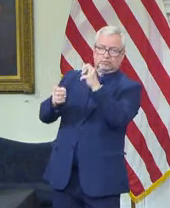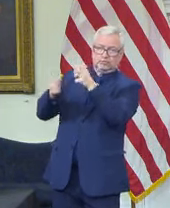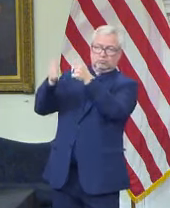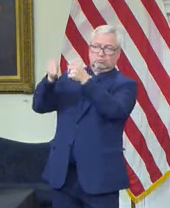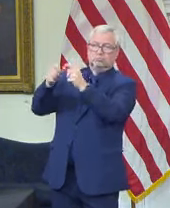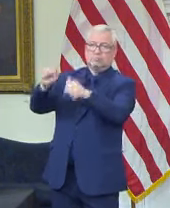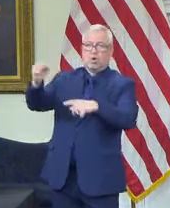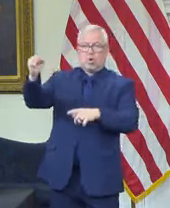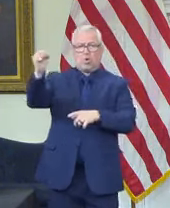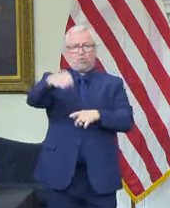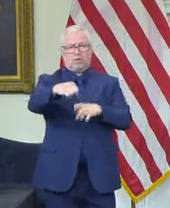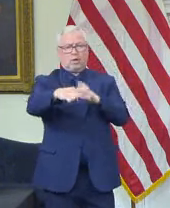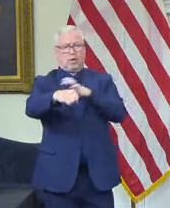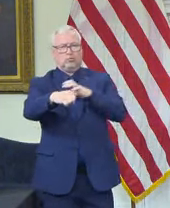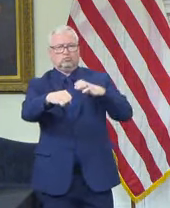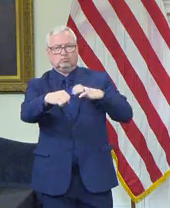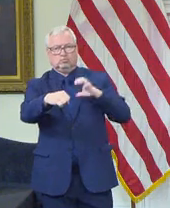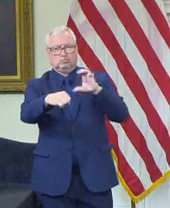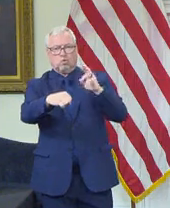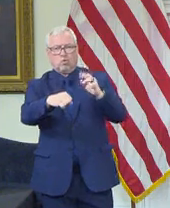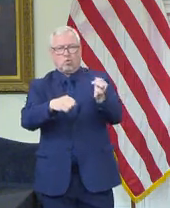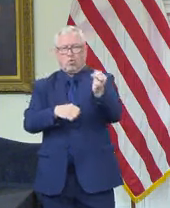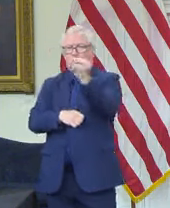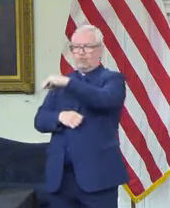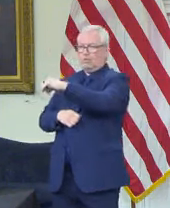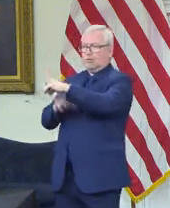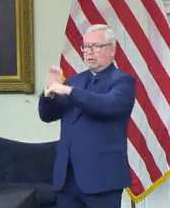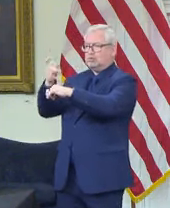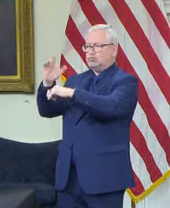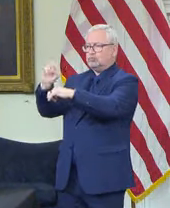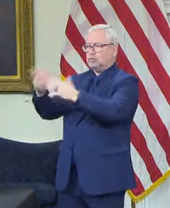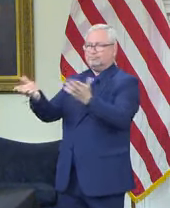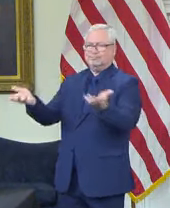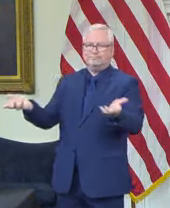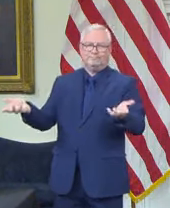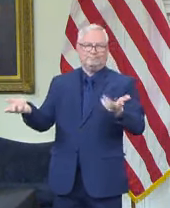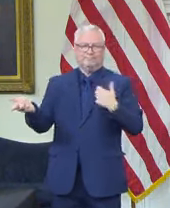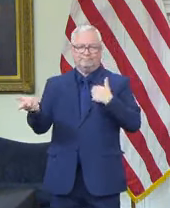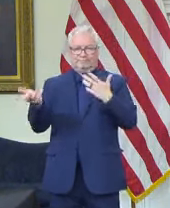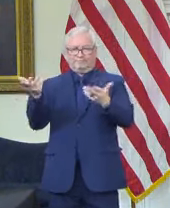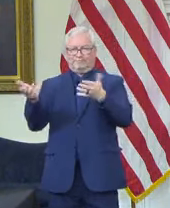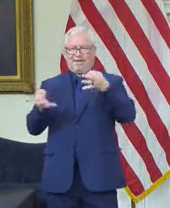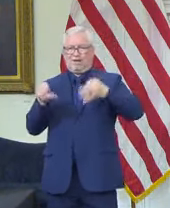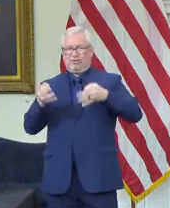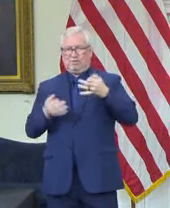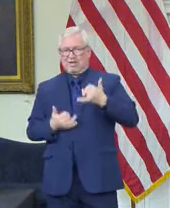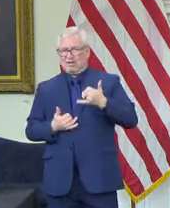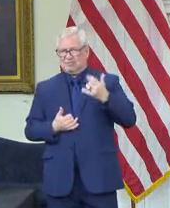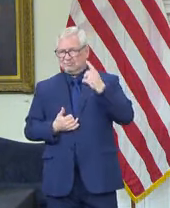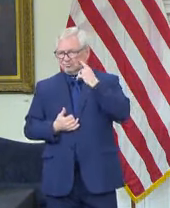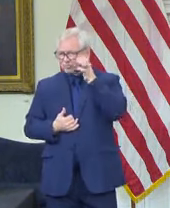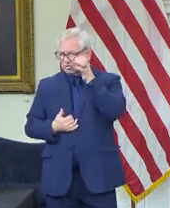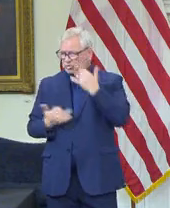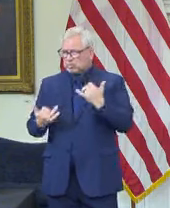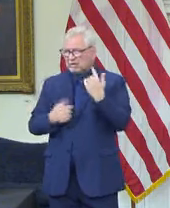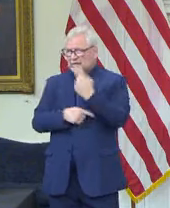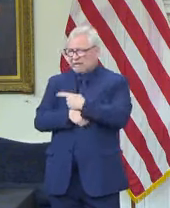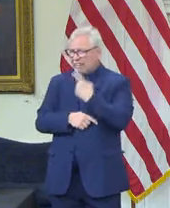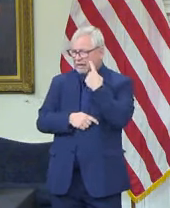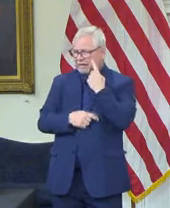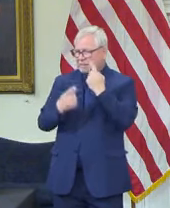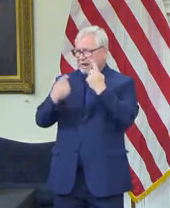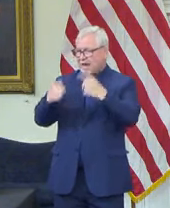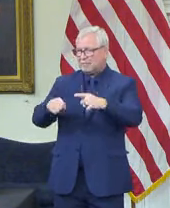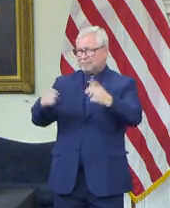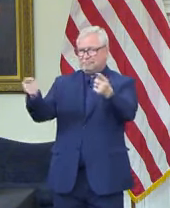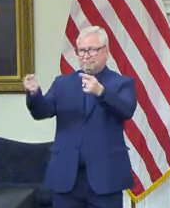could. And I think that there was a case heard today, I'm not sure. Some kind of action took place in the Anne Arundel County courts today.